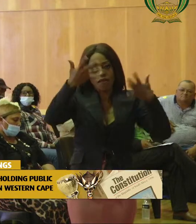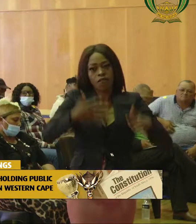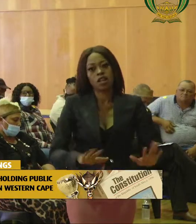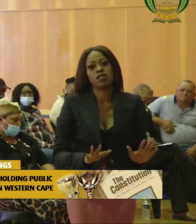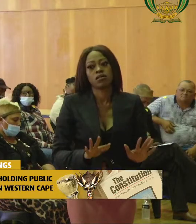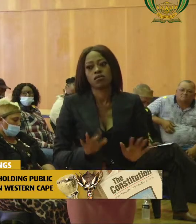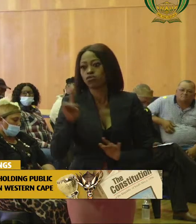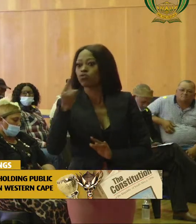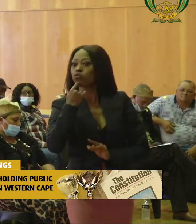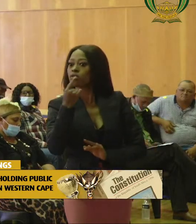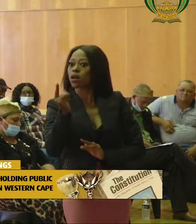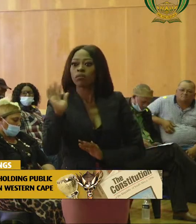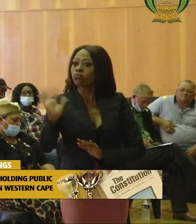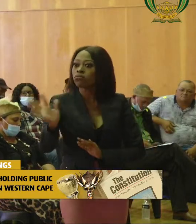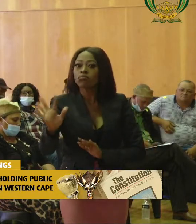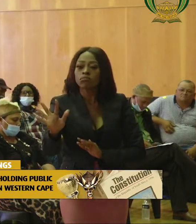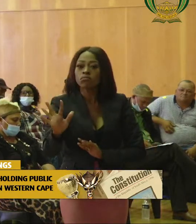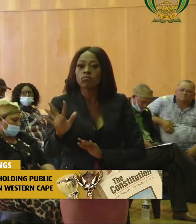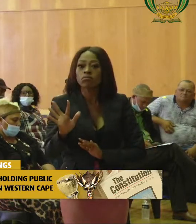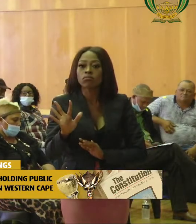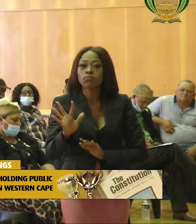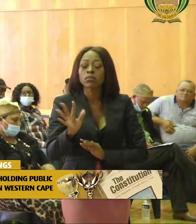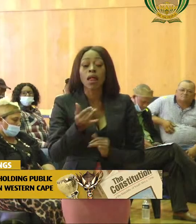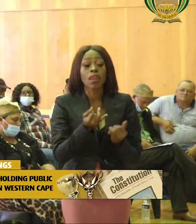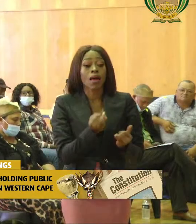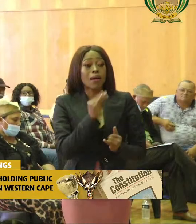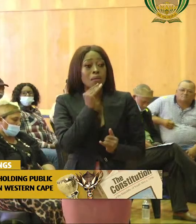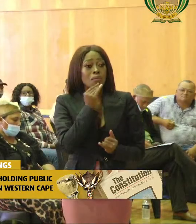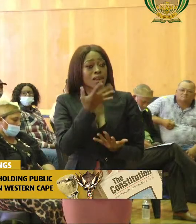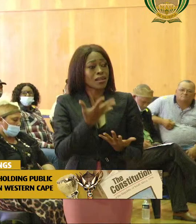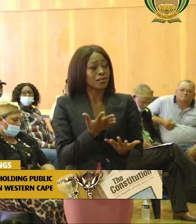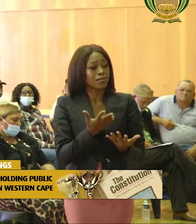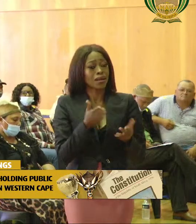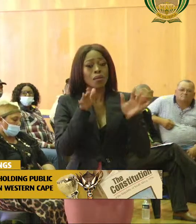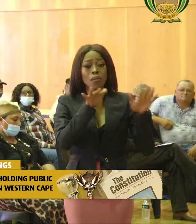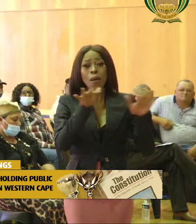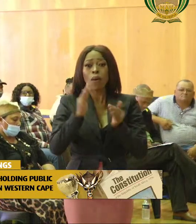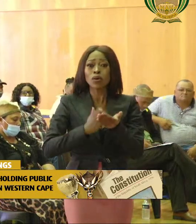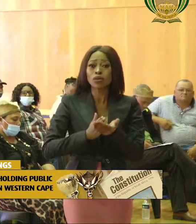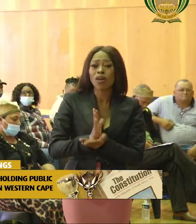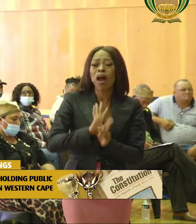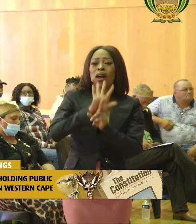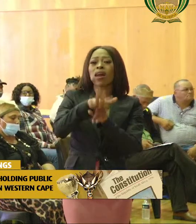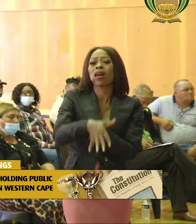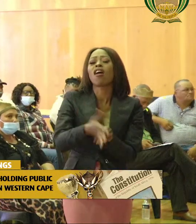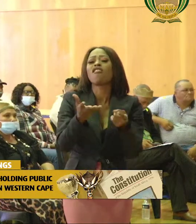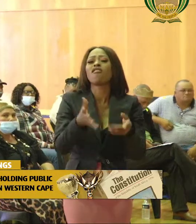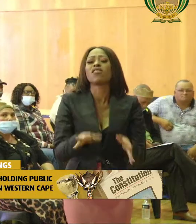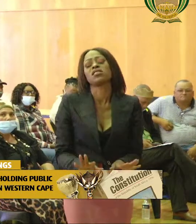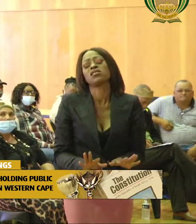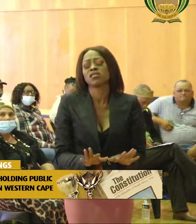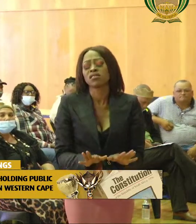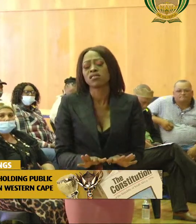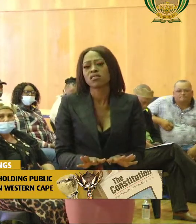uthethile bafuna ubani. Ithethe ukuthi ke ngokwamalungelo wabantu ayanyatsheka ngolo hlobo